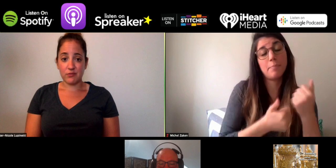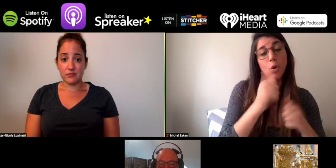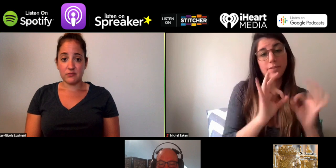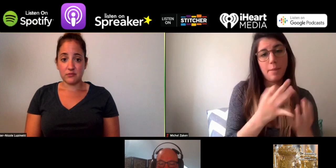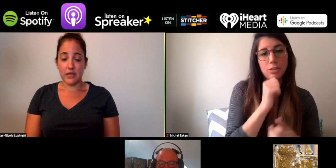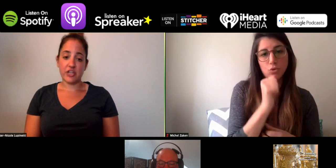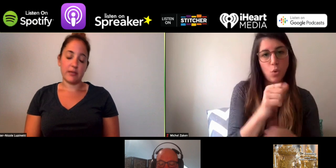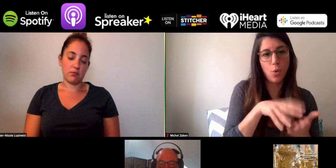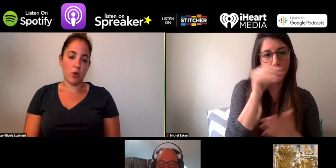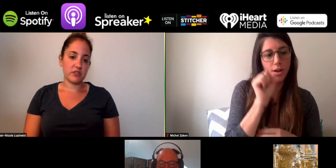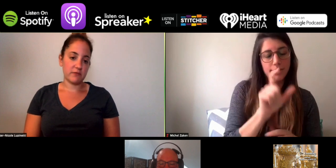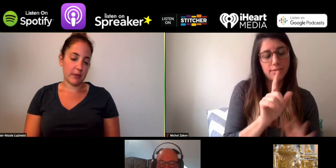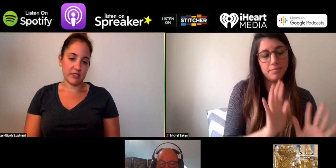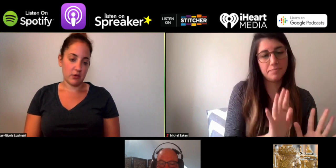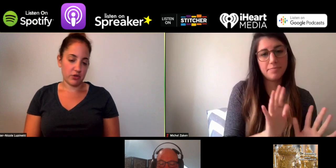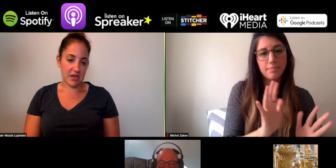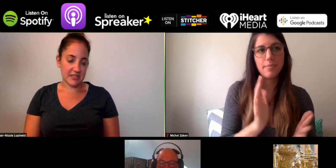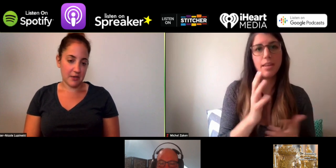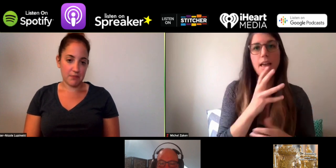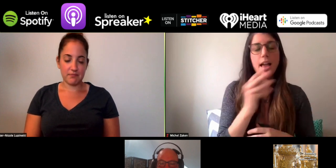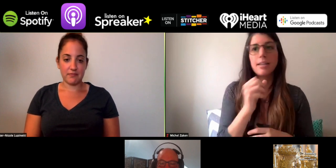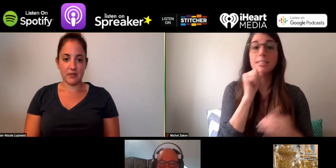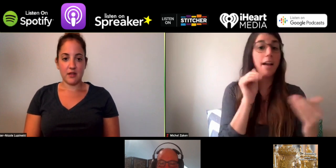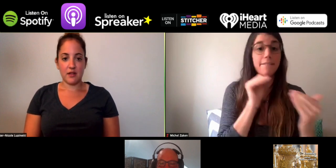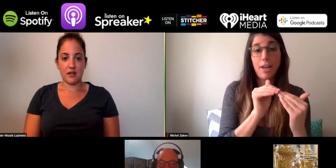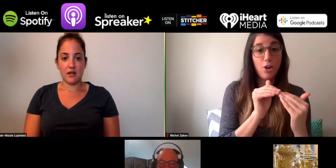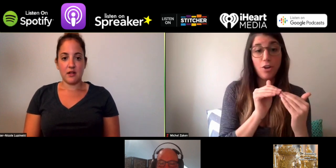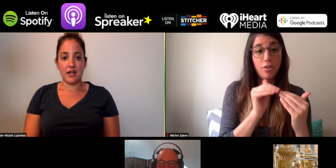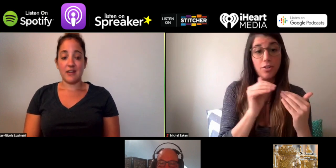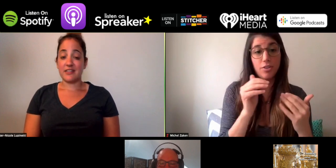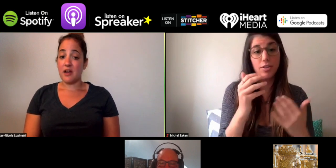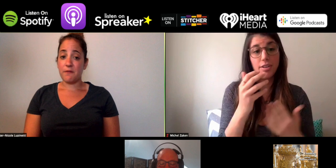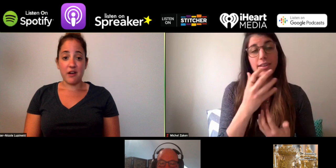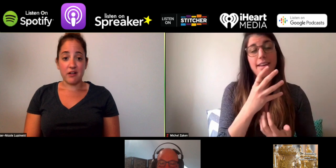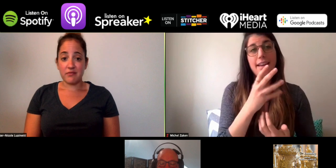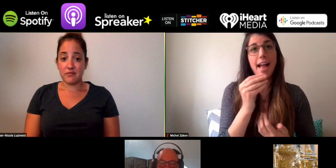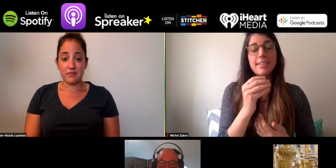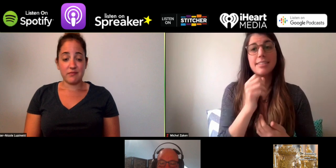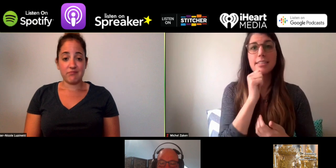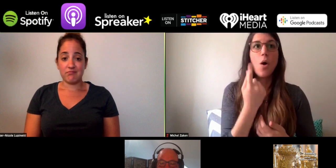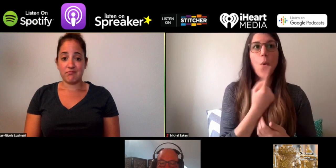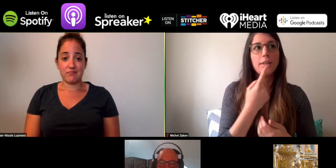ASL. Actually, most families don't learn ASL. And it's not fair.